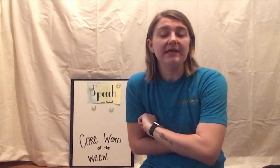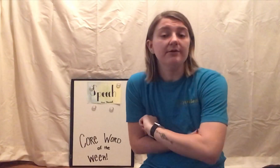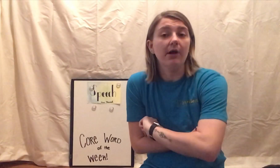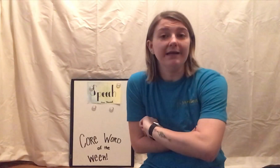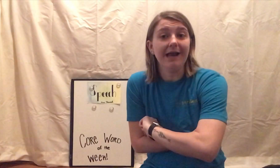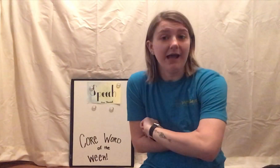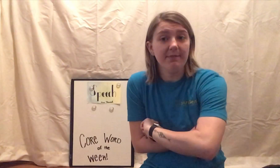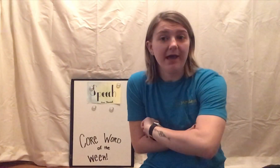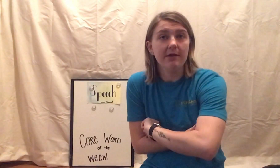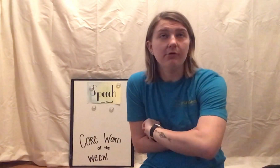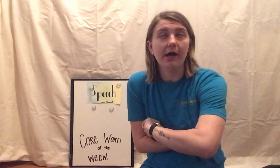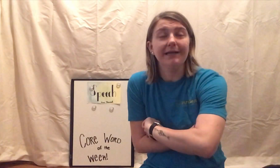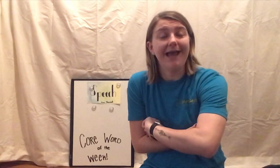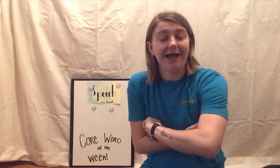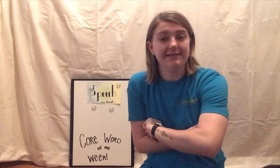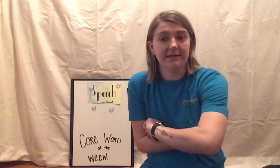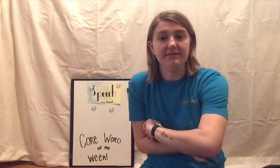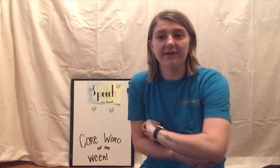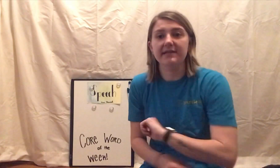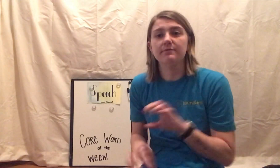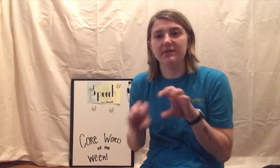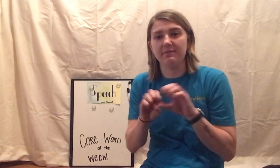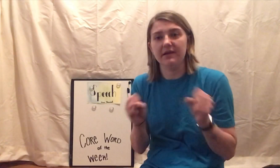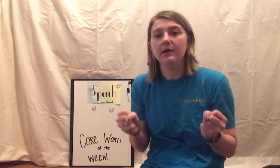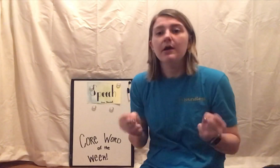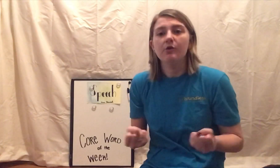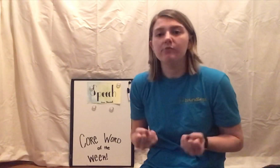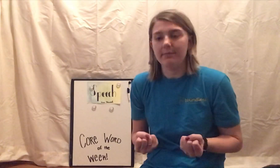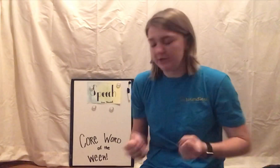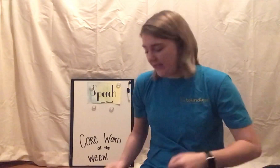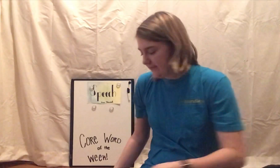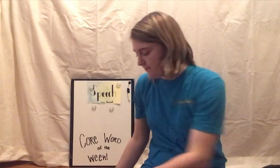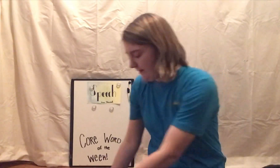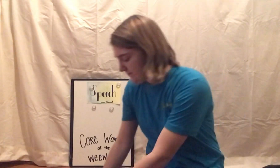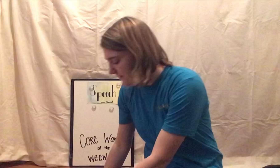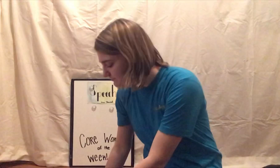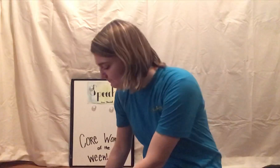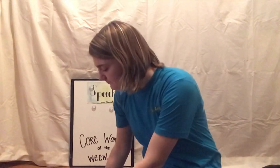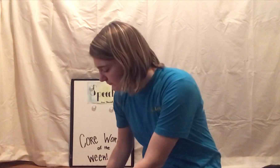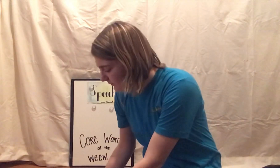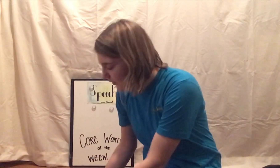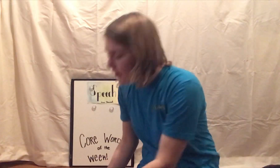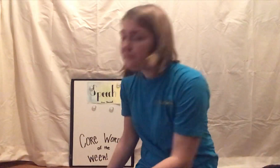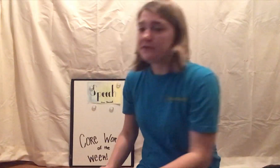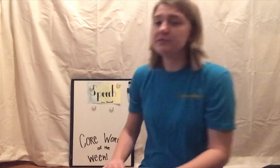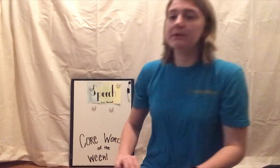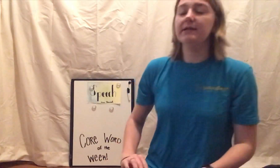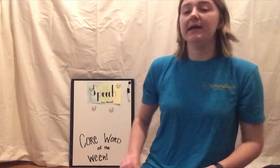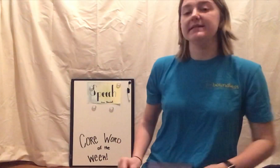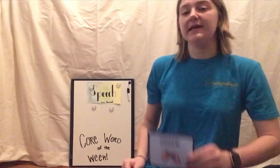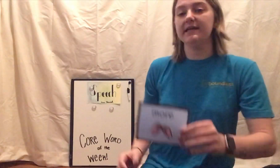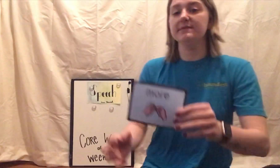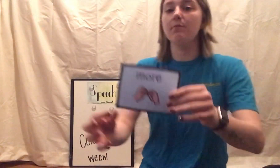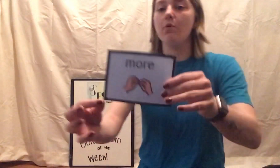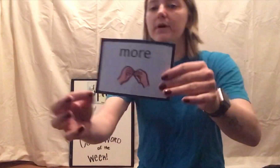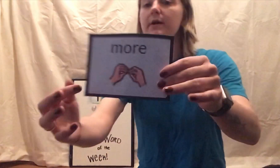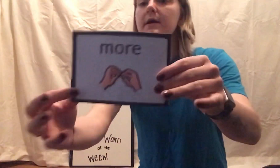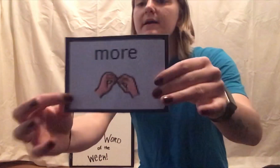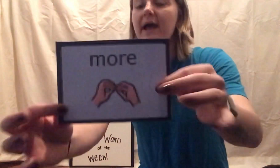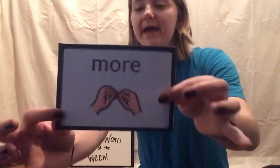on an iPad or on an accent device with the big rubber case around it. Our first word, like I said, is more, and this